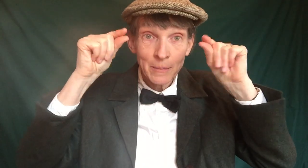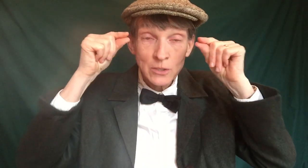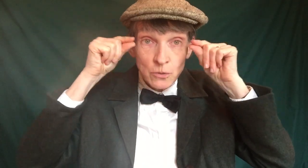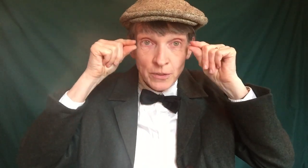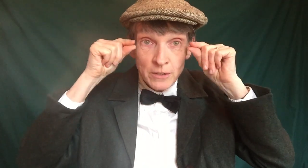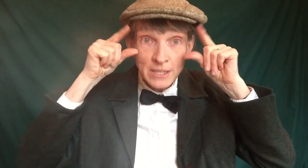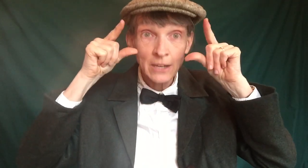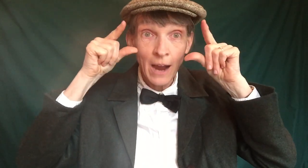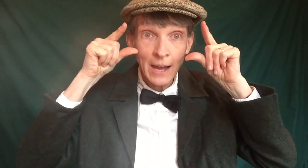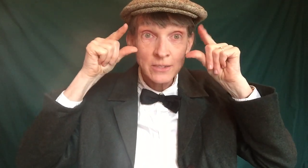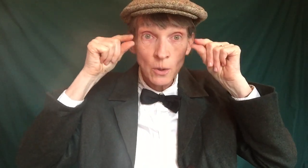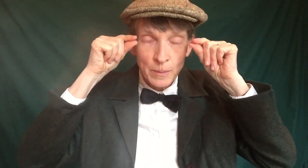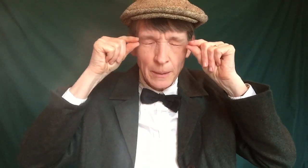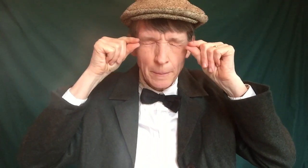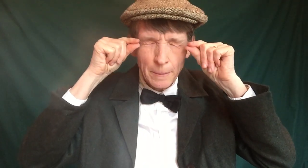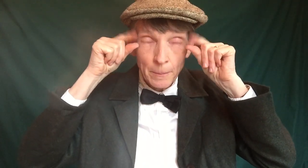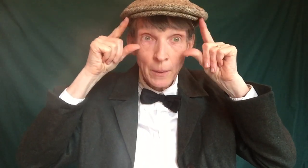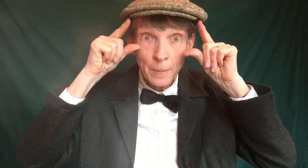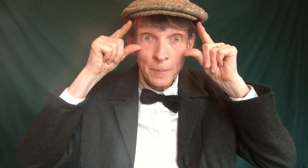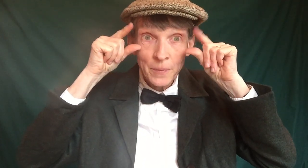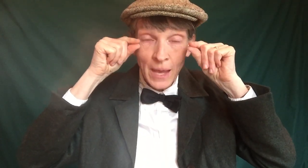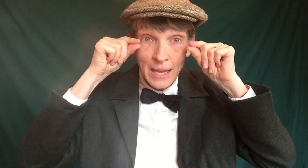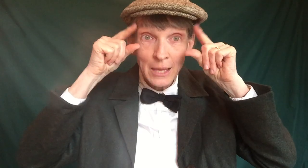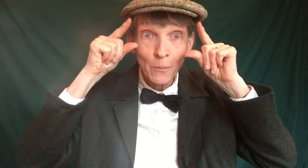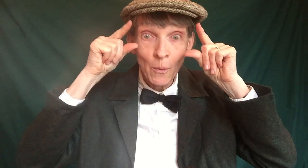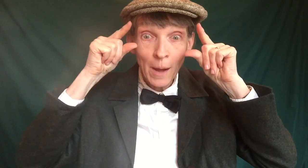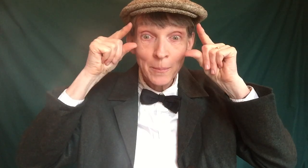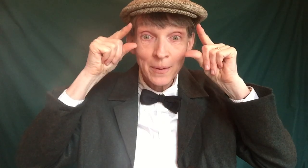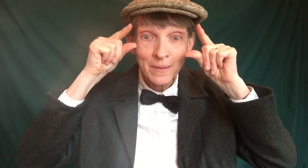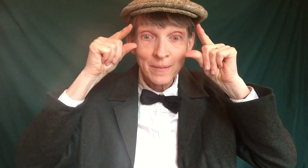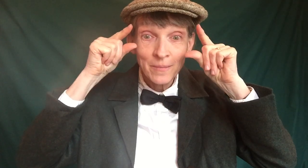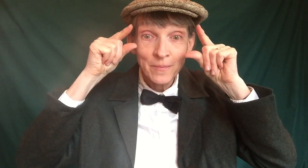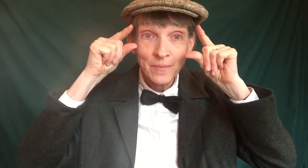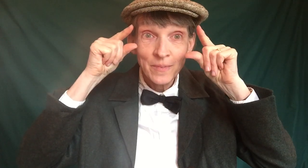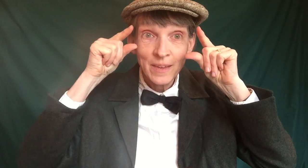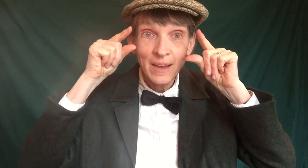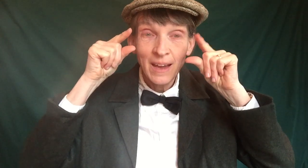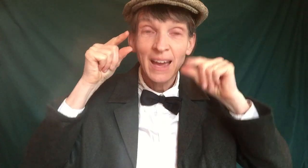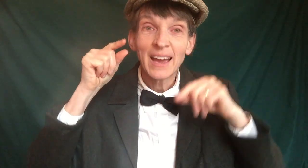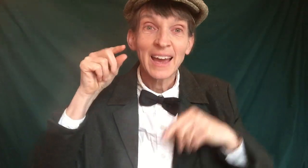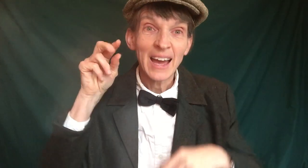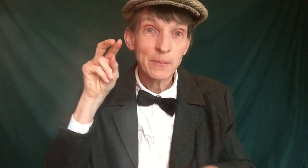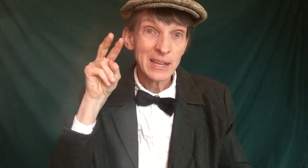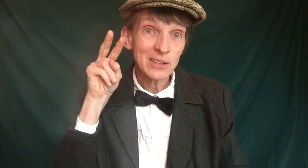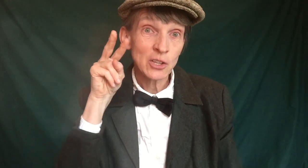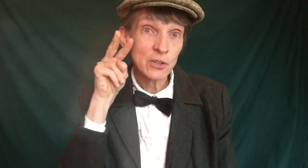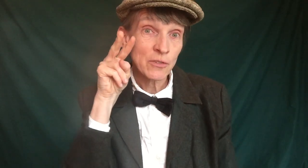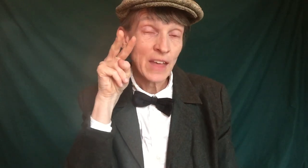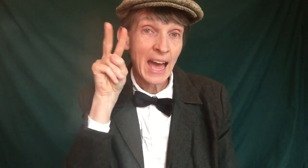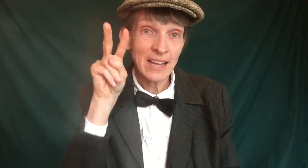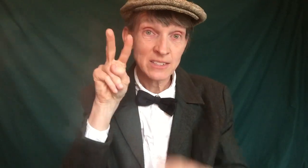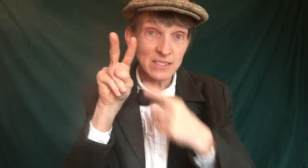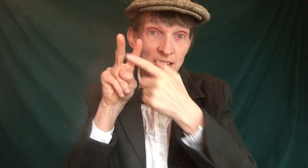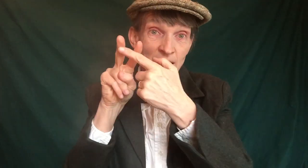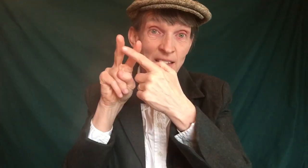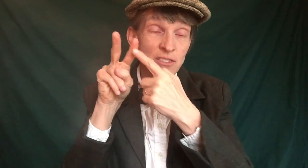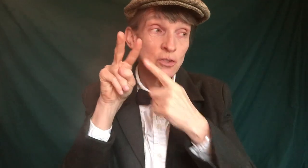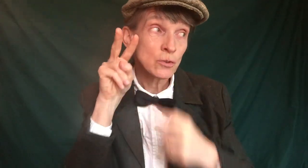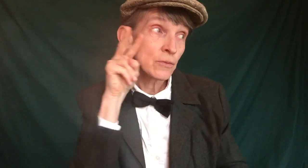make 2 fingers like your eyes opening. Boop. He woke up. And when he looked for the hats, that's